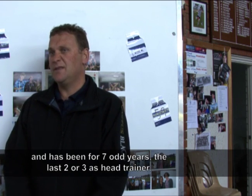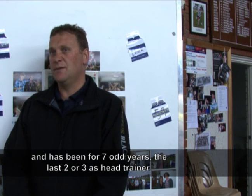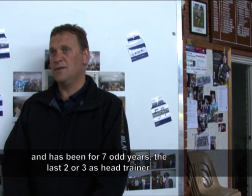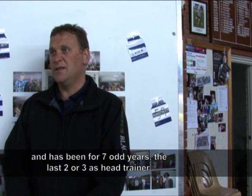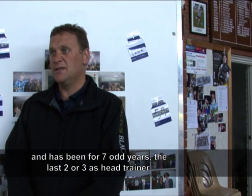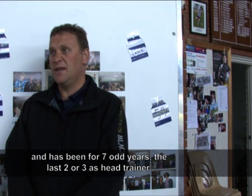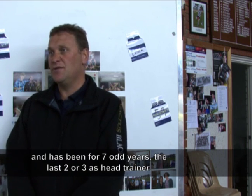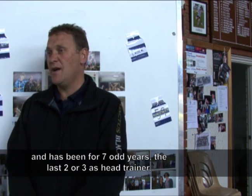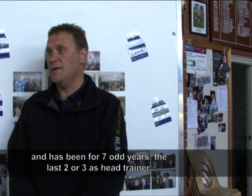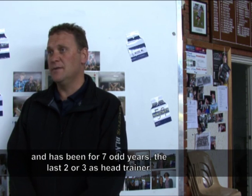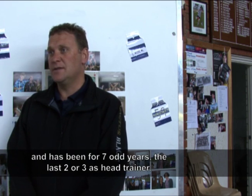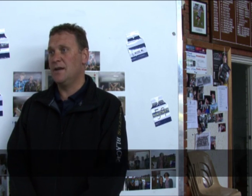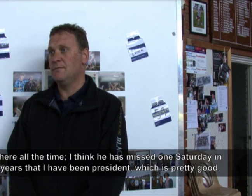2 or 3 years as a head trainer is,